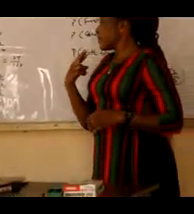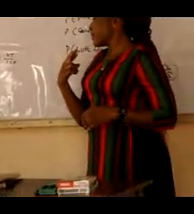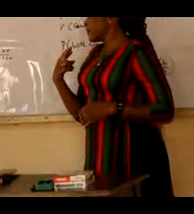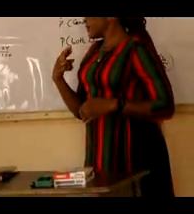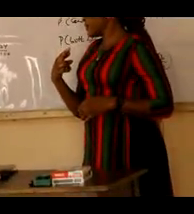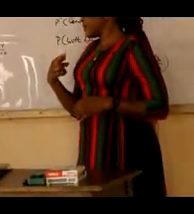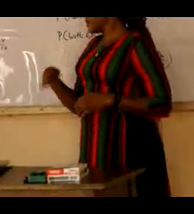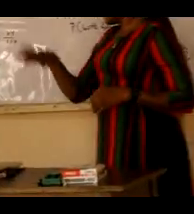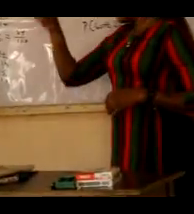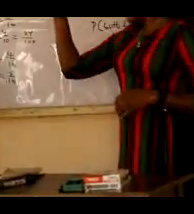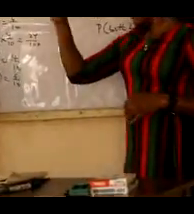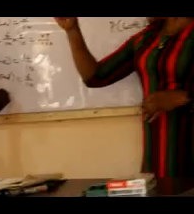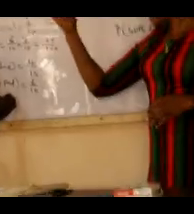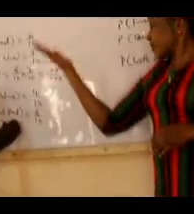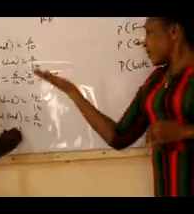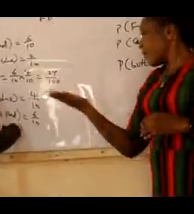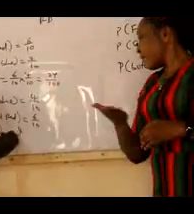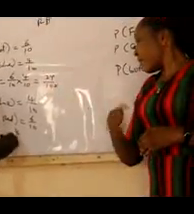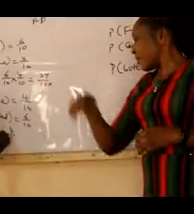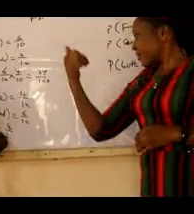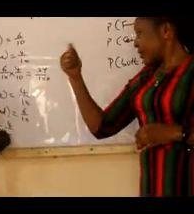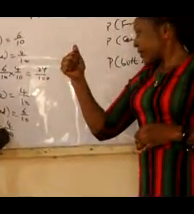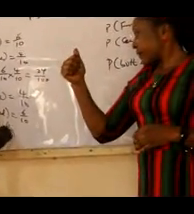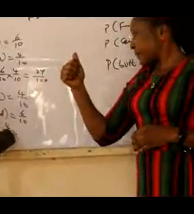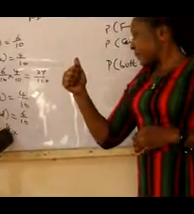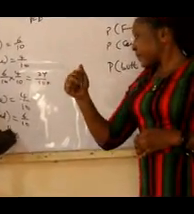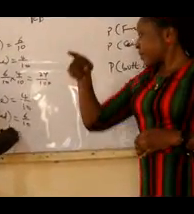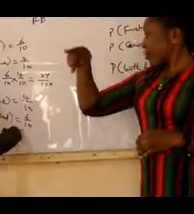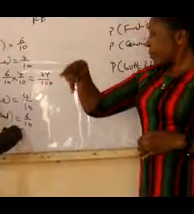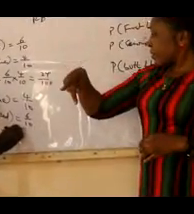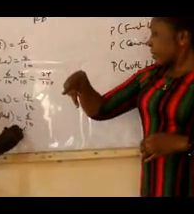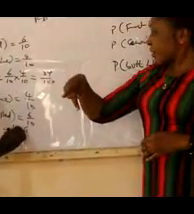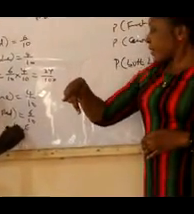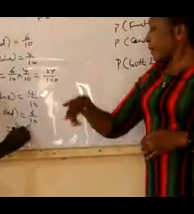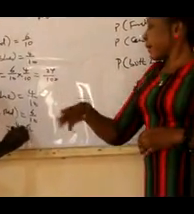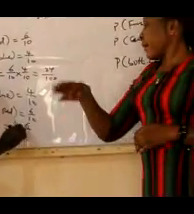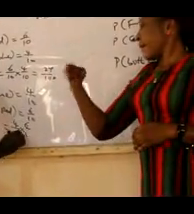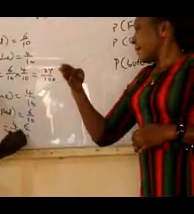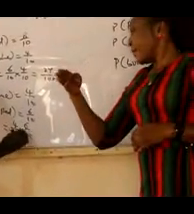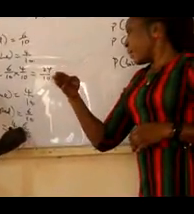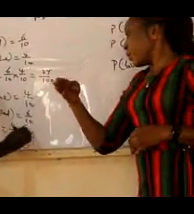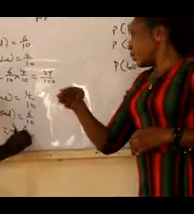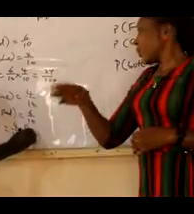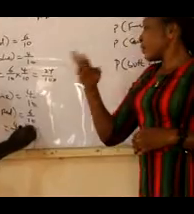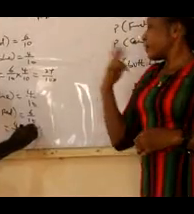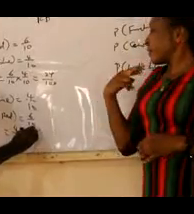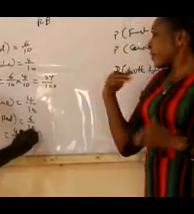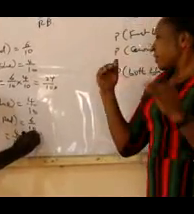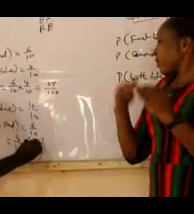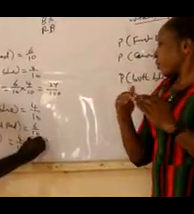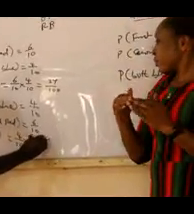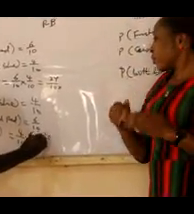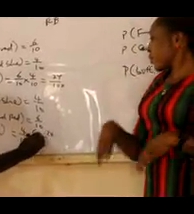blue, red equals 4 over 10 times 6 over 10